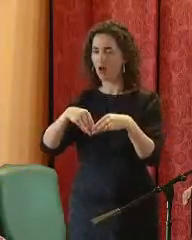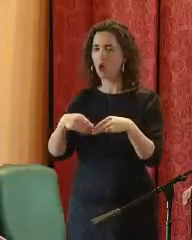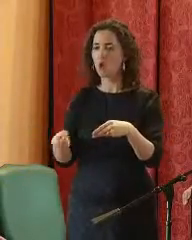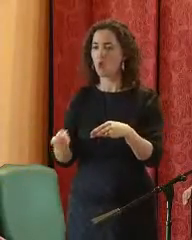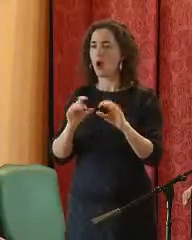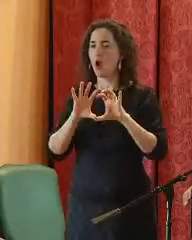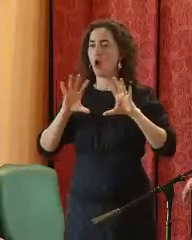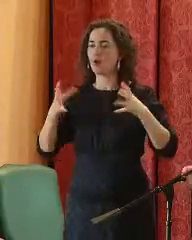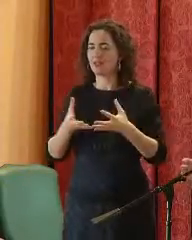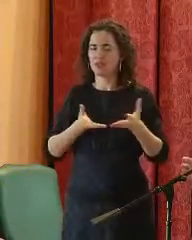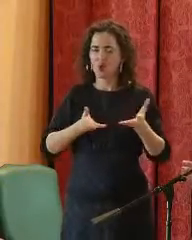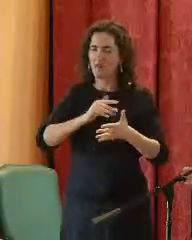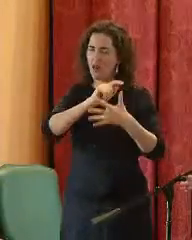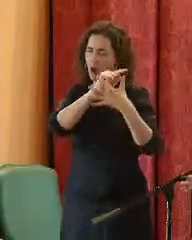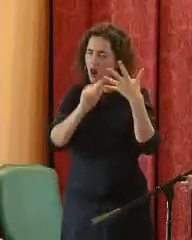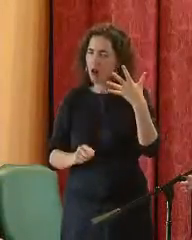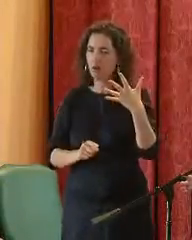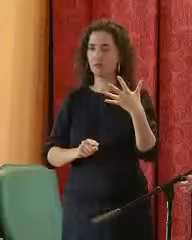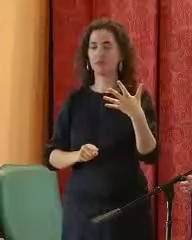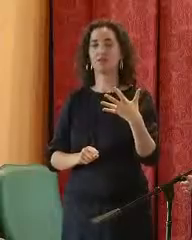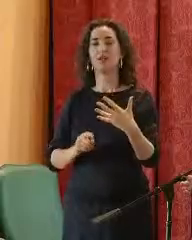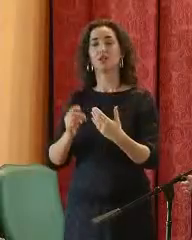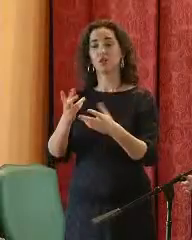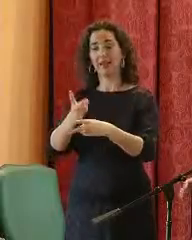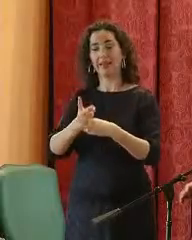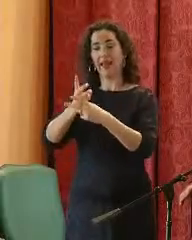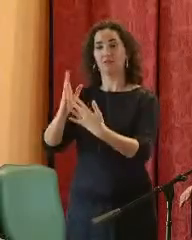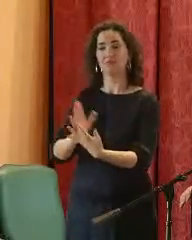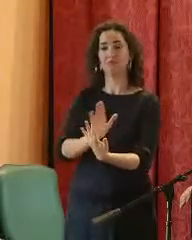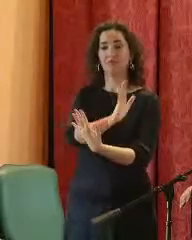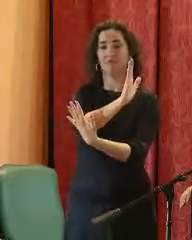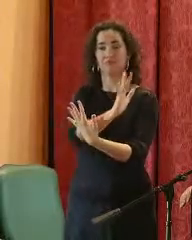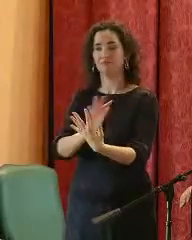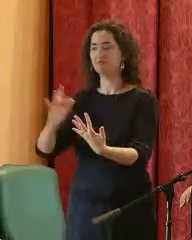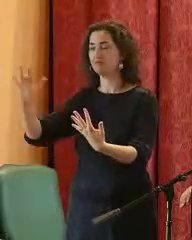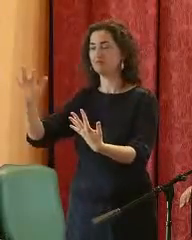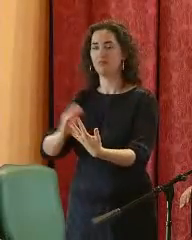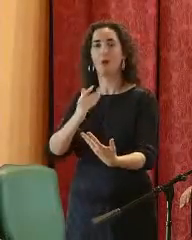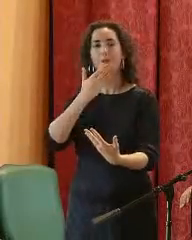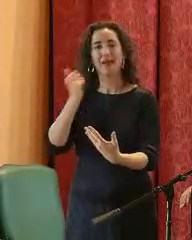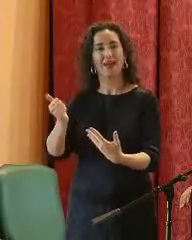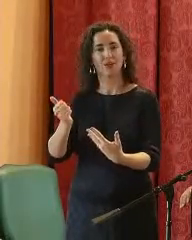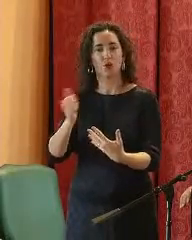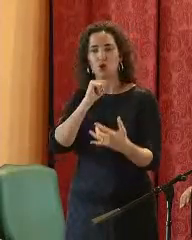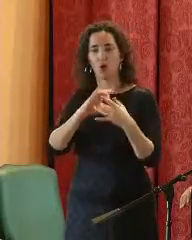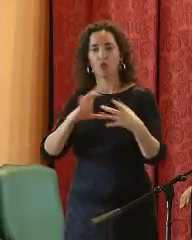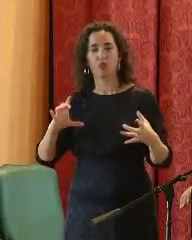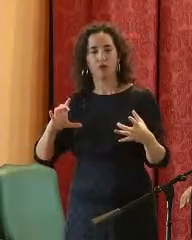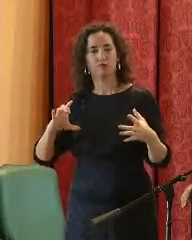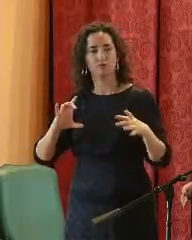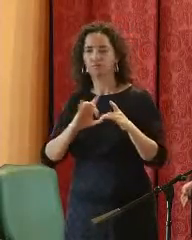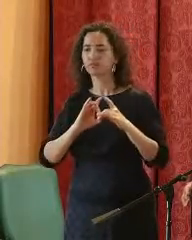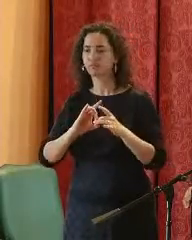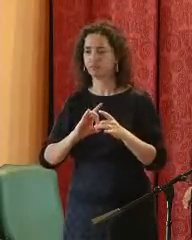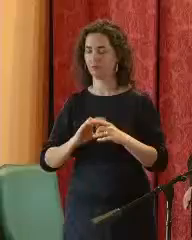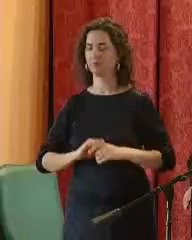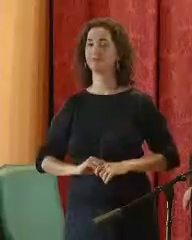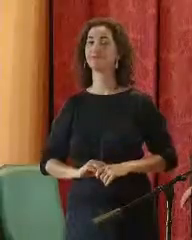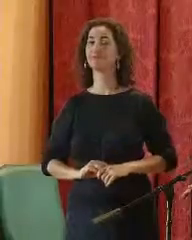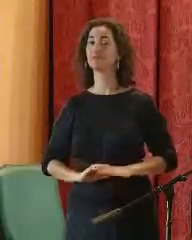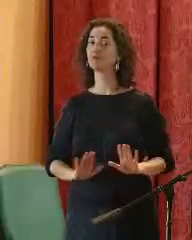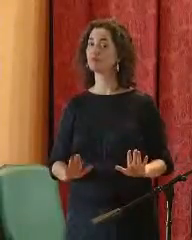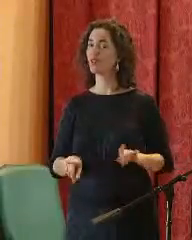umbrella, the continuum of care will be much better. I do want to thank,